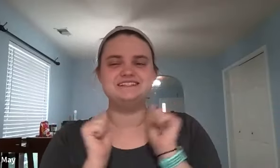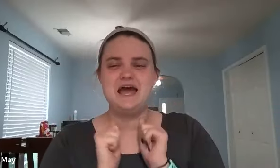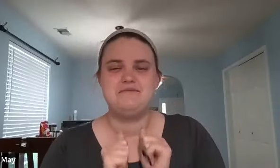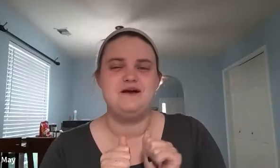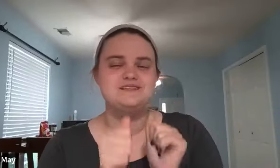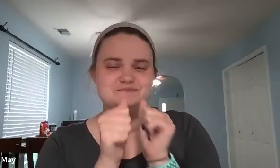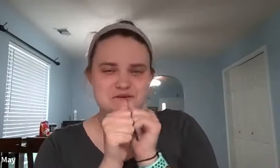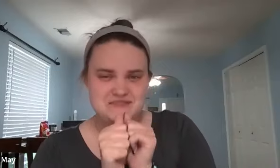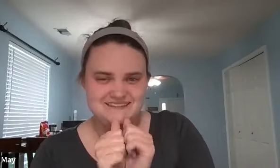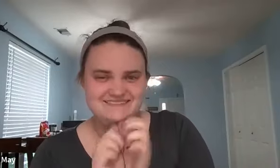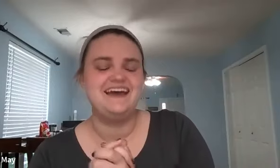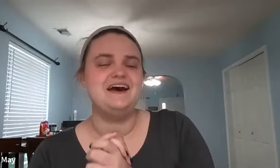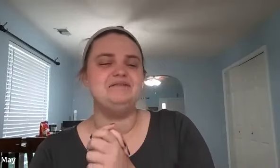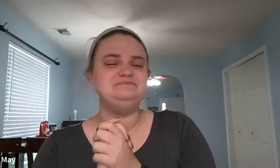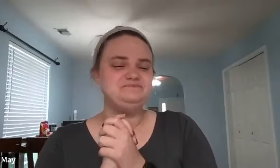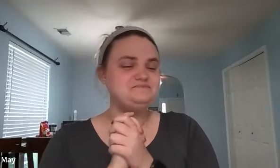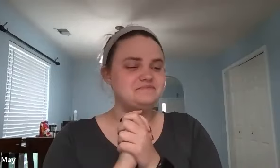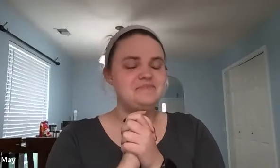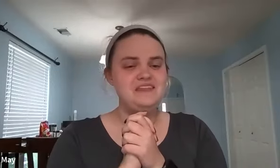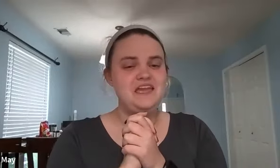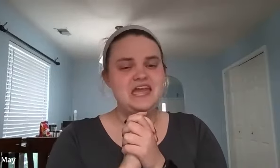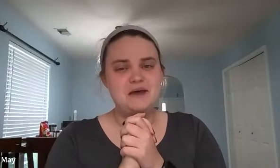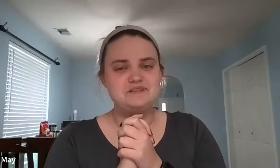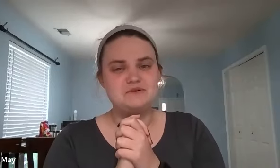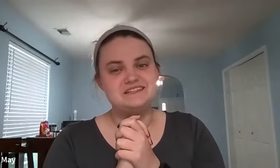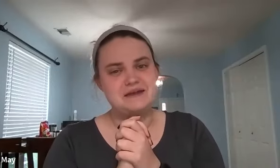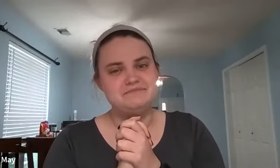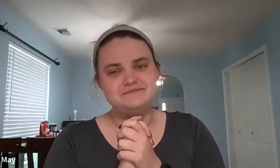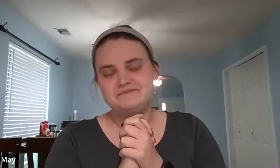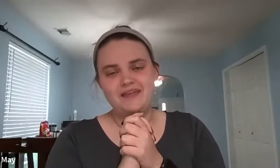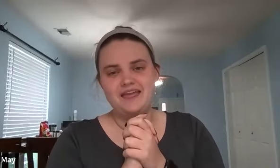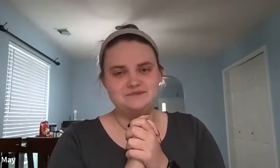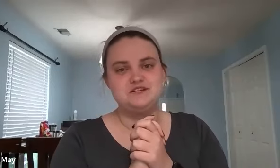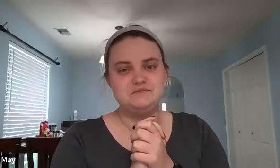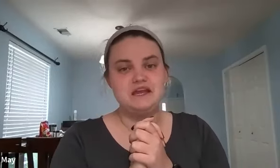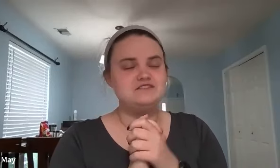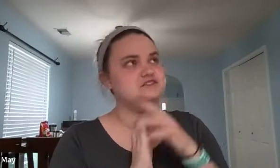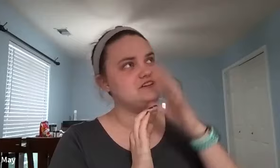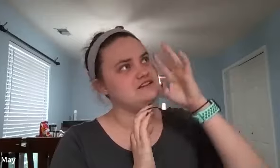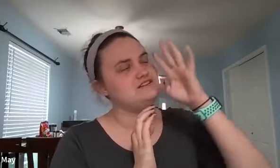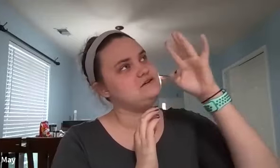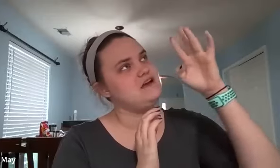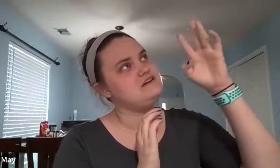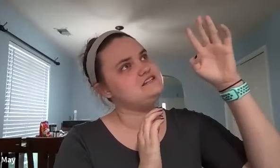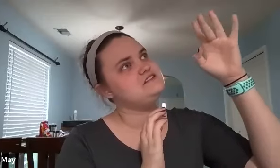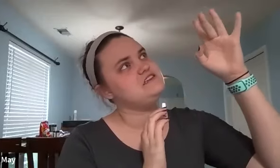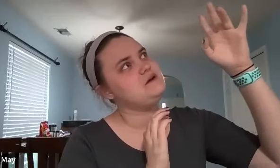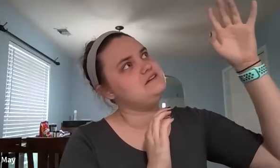I promise, bear with it. It happens most of the time, especially with me. I'll start to kind of zone out and I start to think about